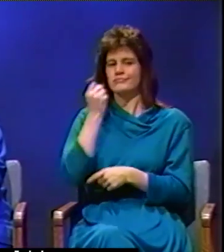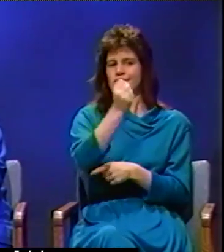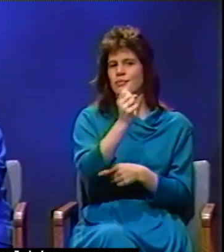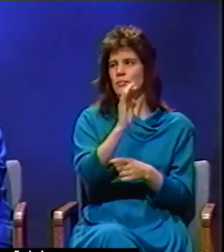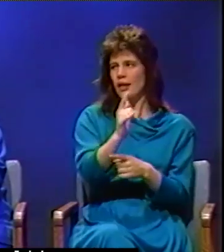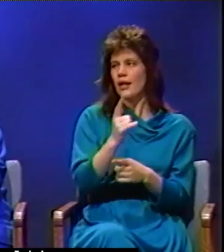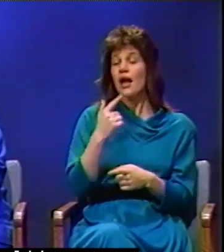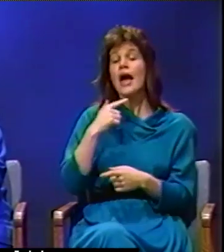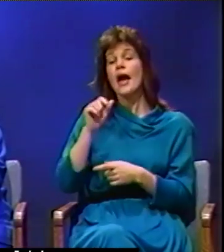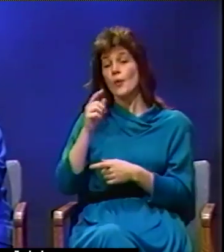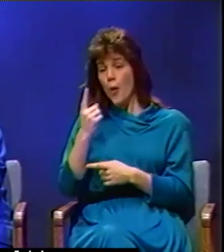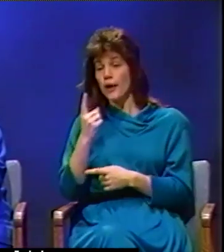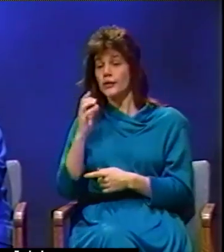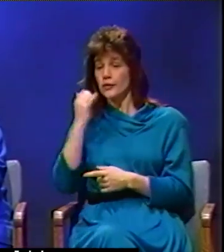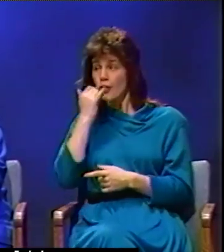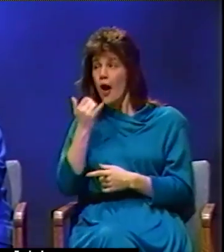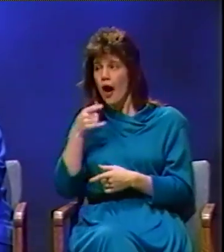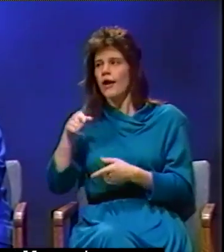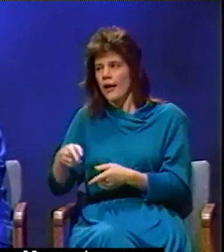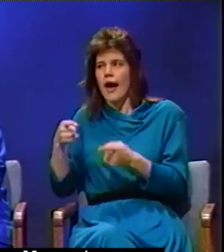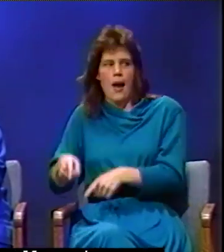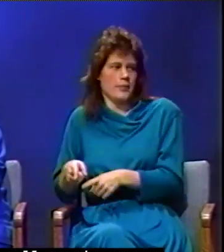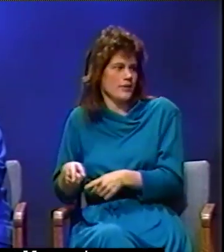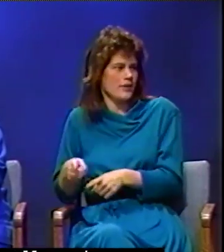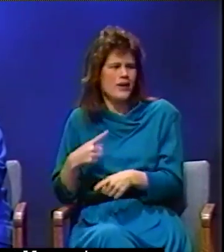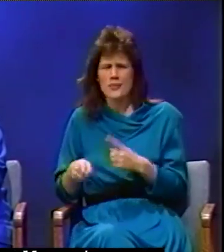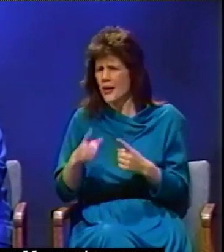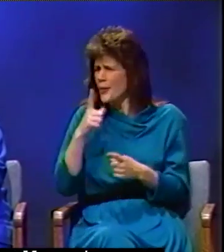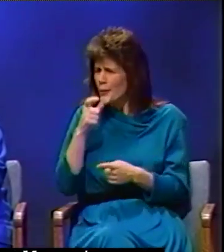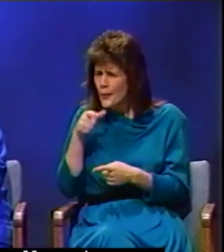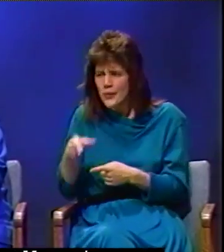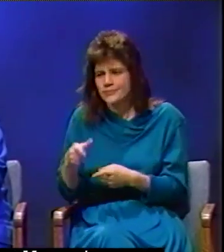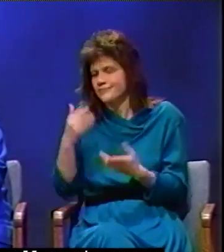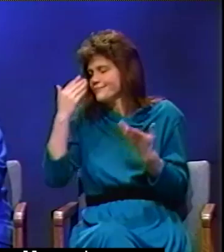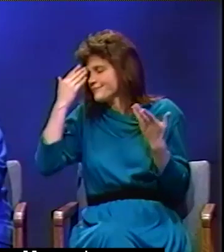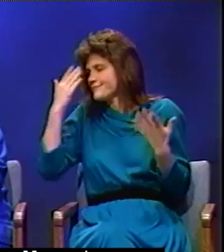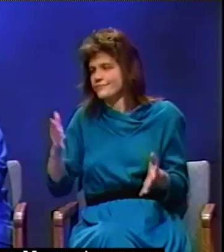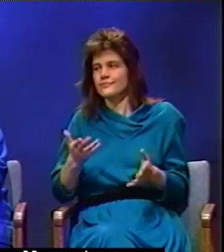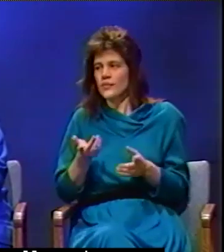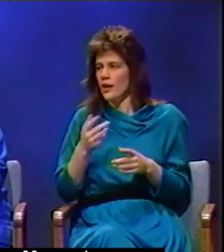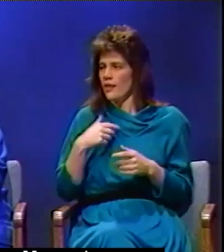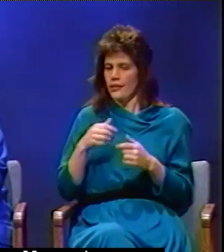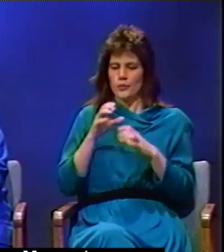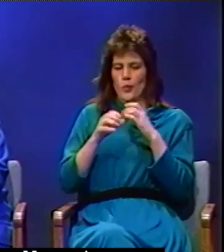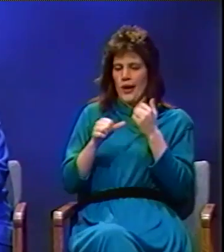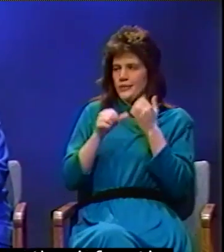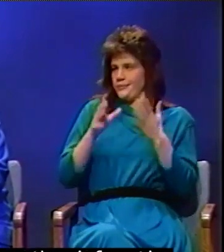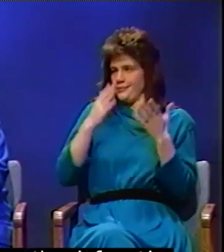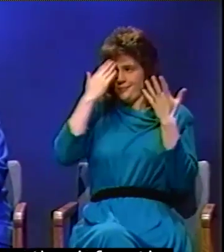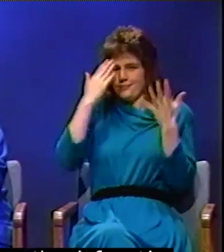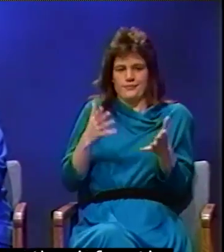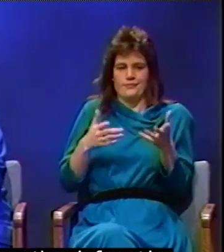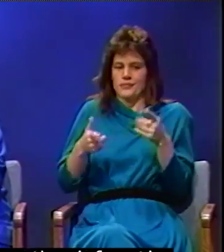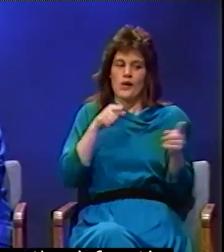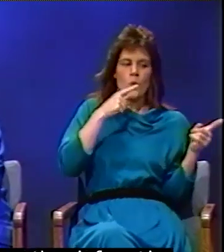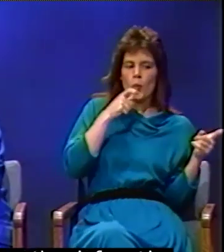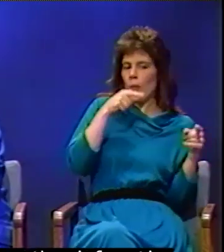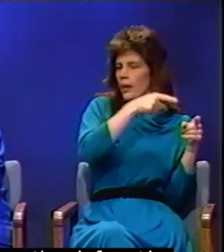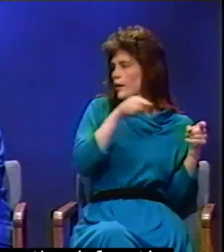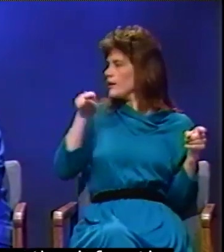have no way of knowing who in fact placed that call or who was on the other end of that telephone. Therefore, any other